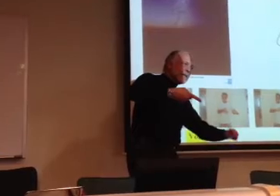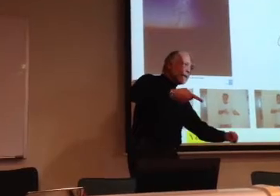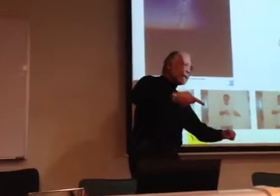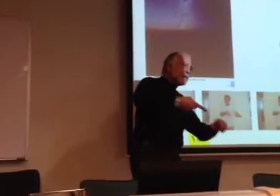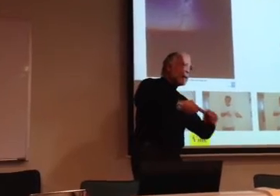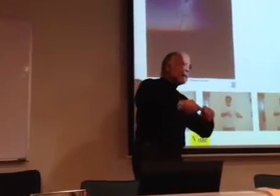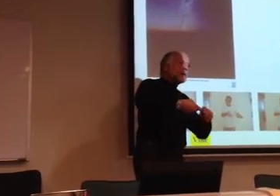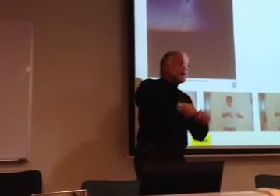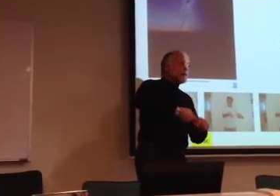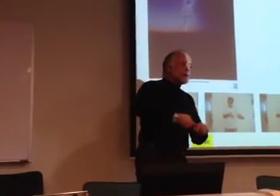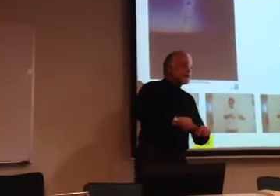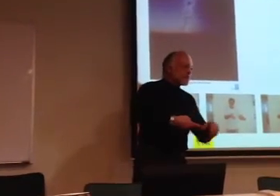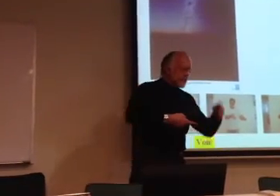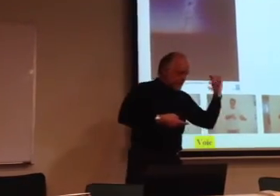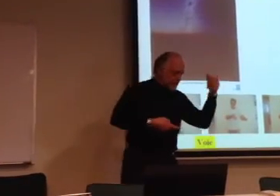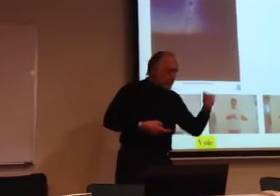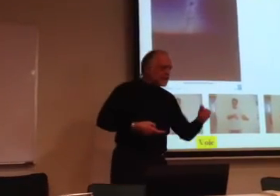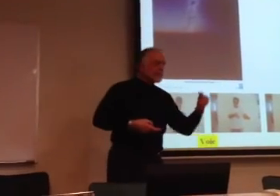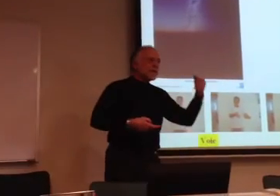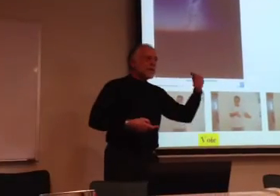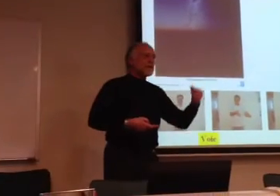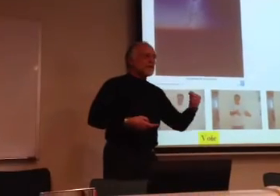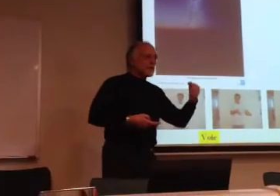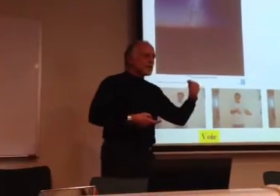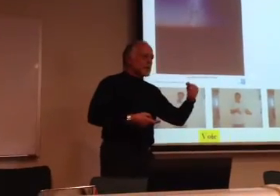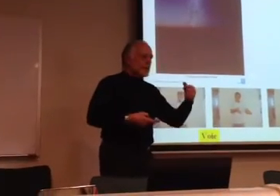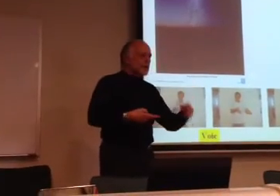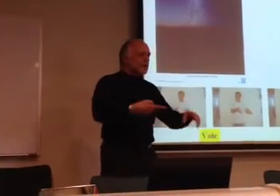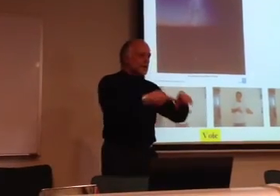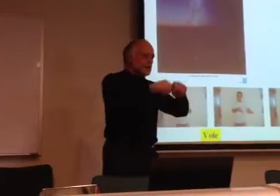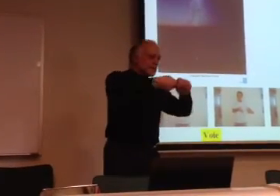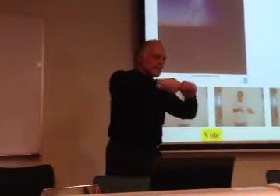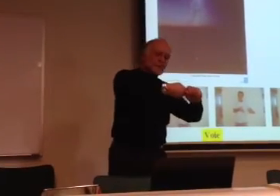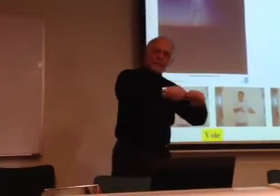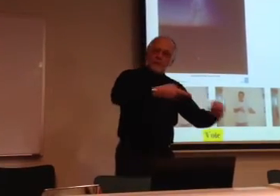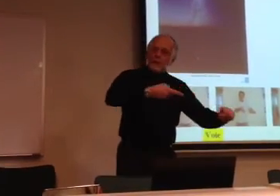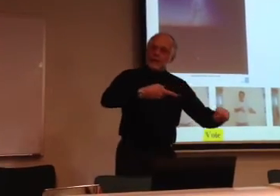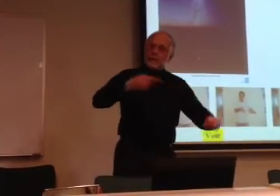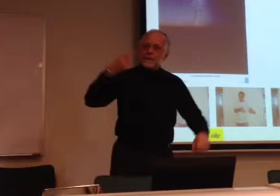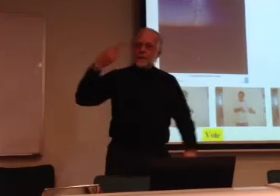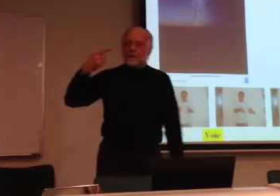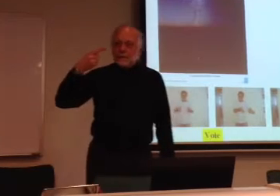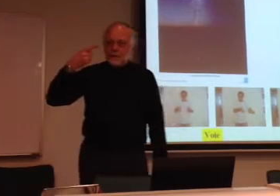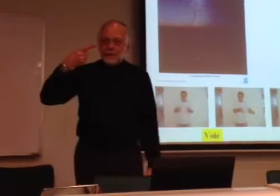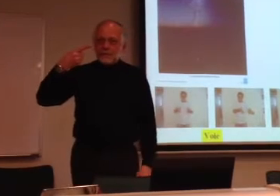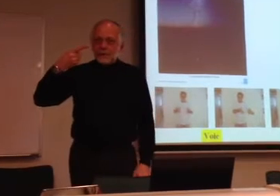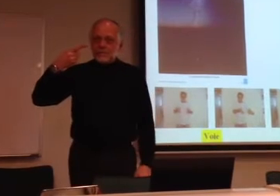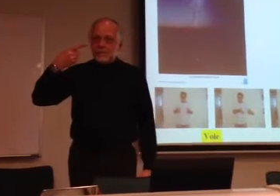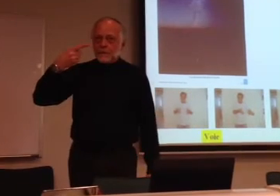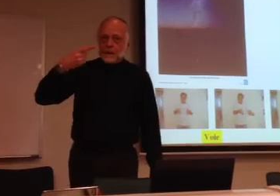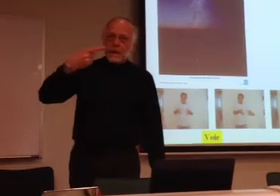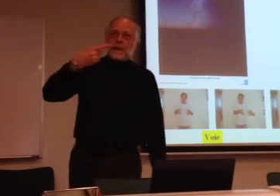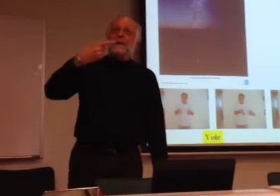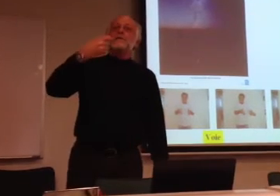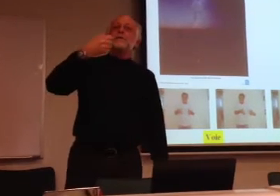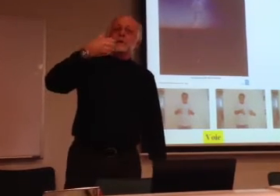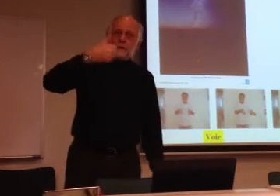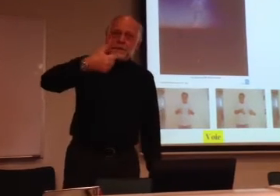the Milky Way, because you take the milk from the cow, so the milk is the second finger. If you use the